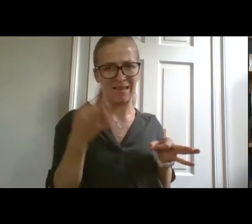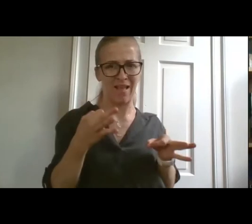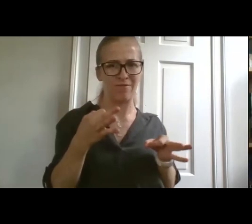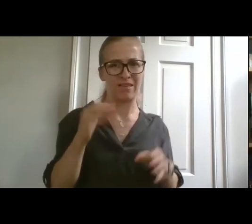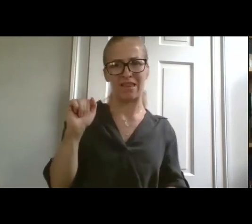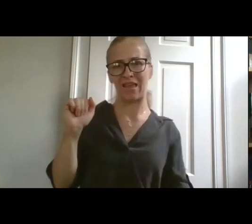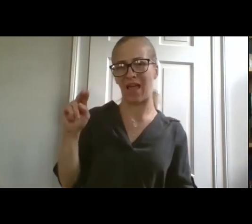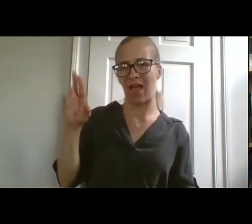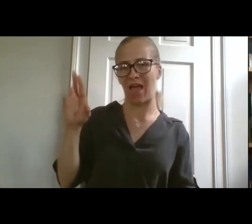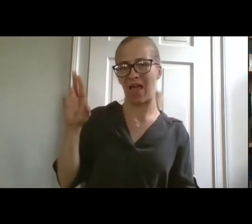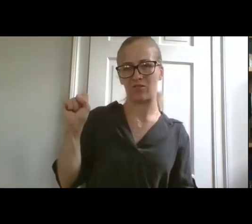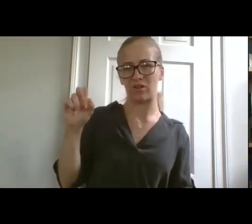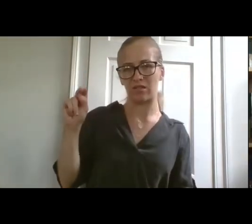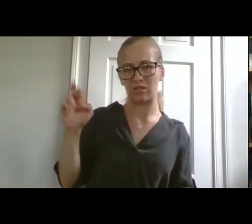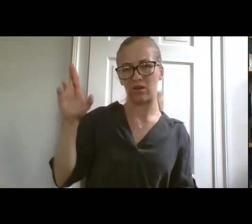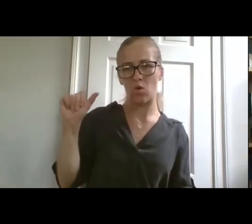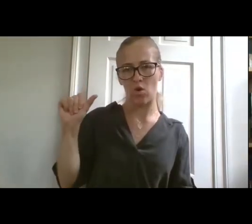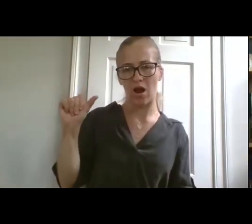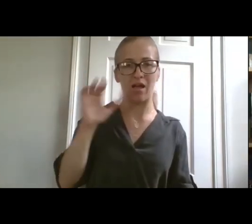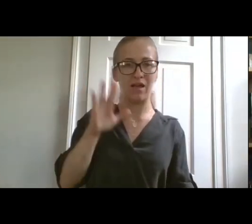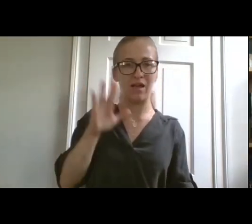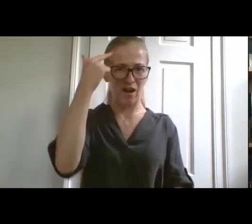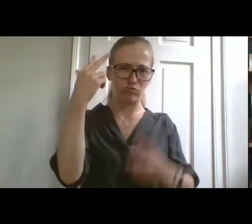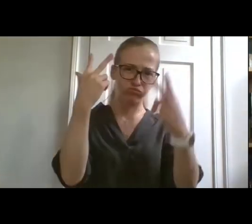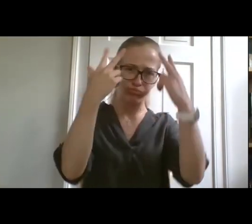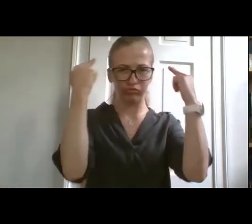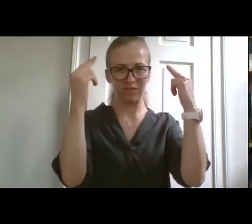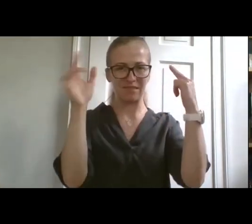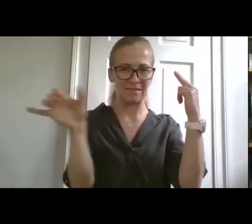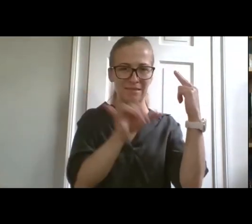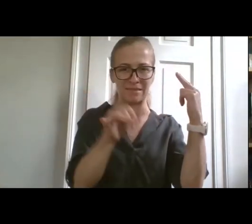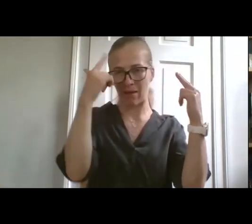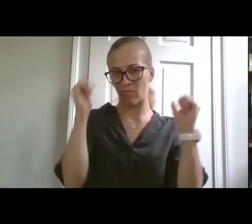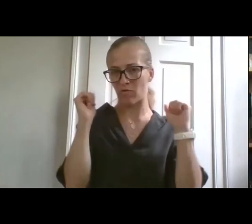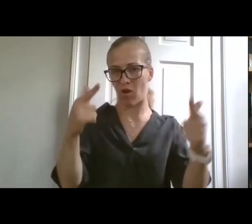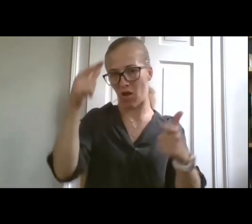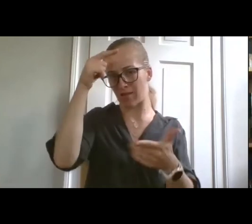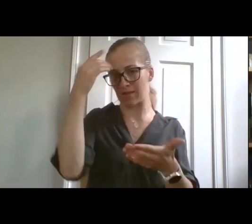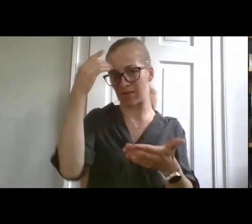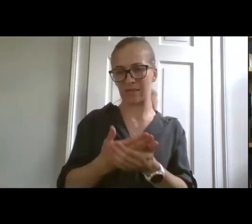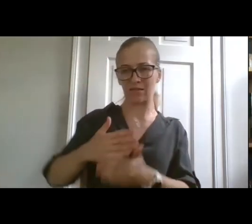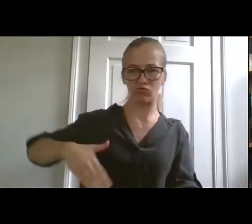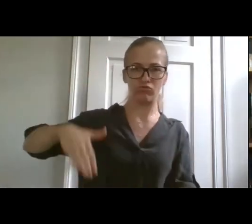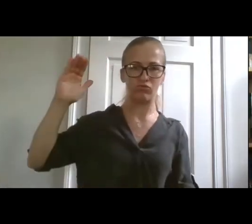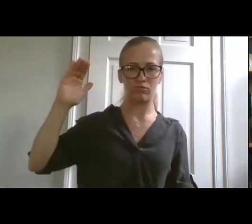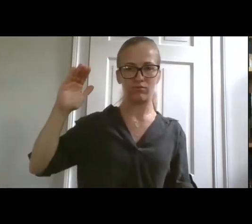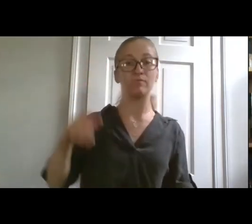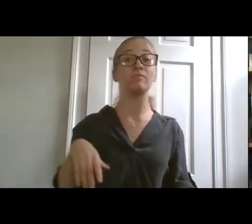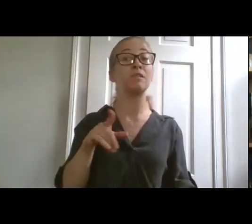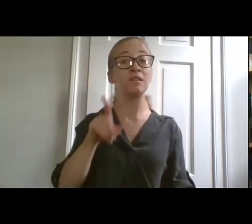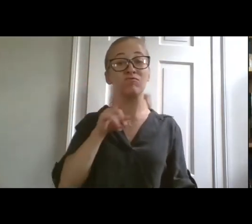Nora. His dark hair was chopped into the generic, unchanging haircut Nora had given all her sons since they were toddlers. He was